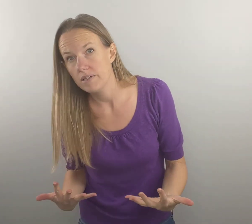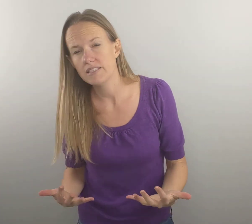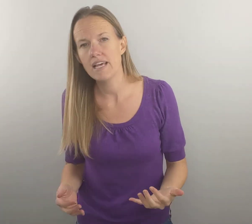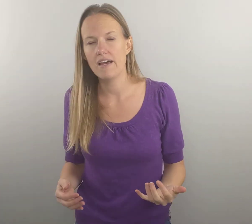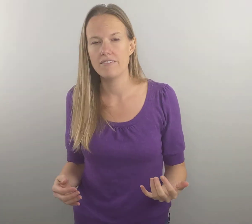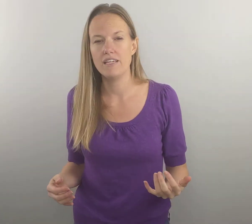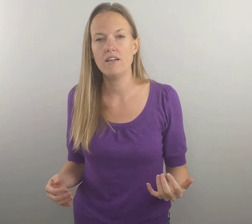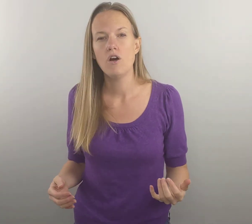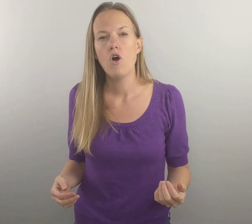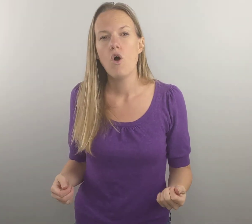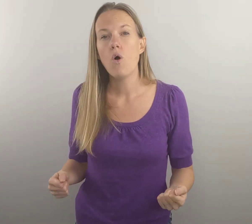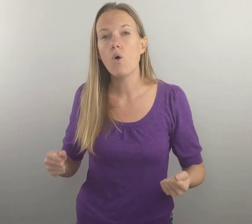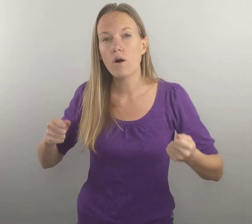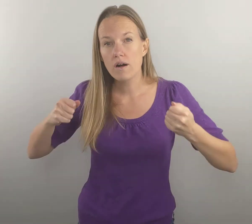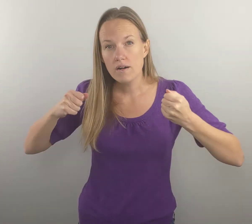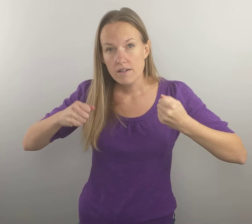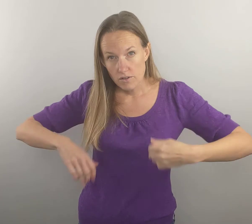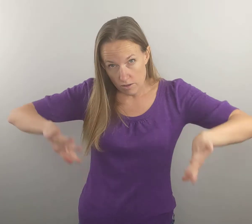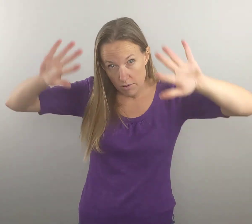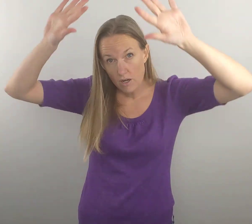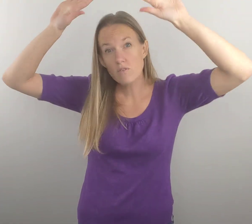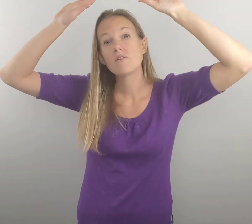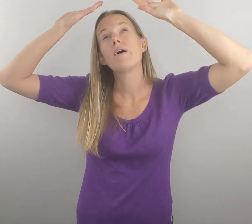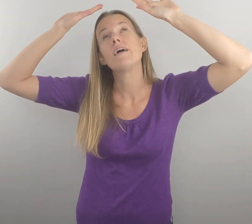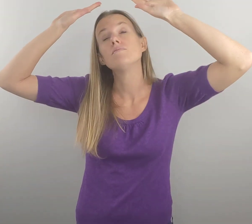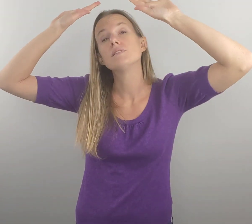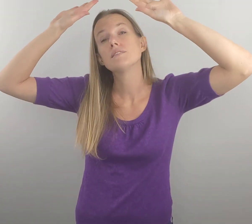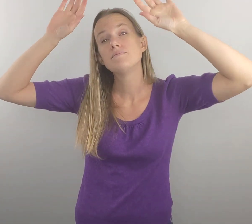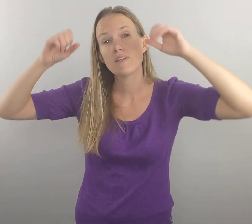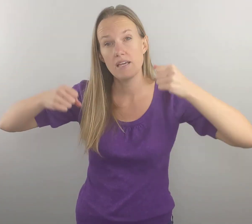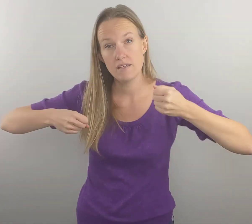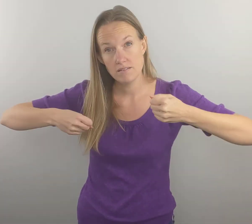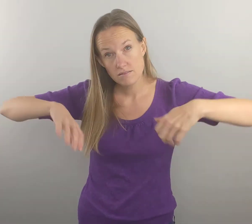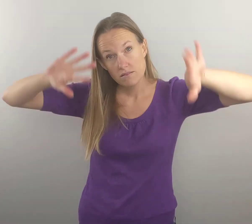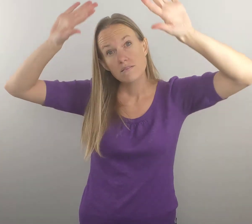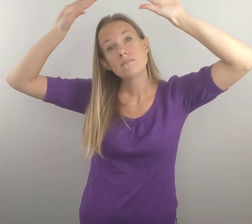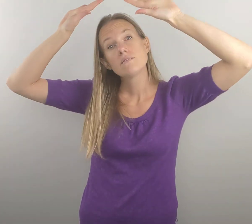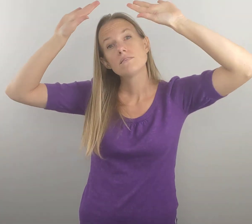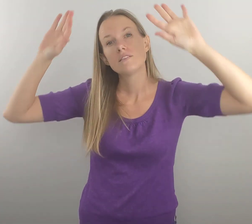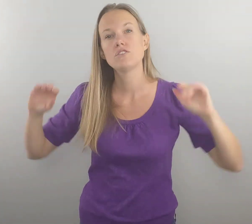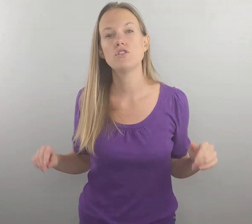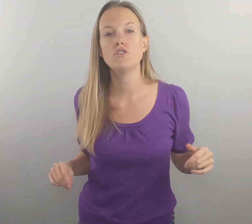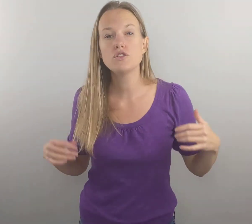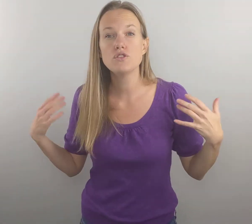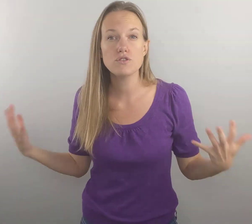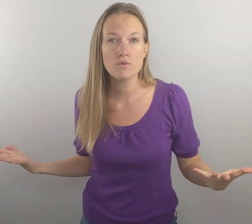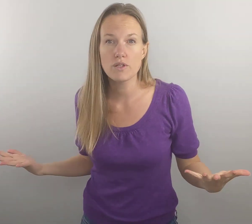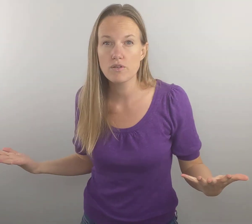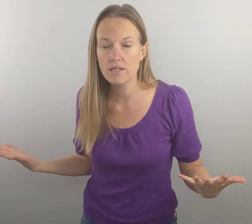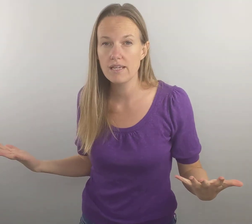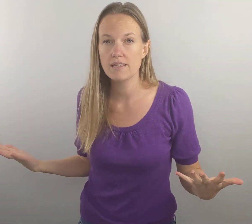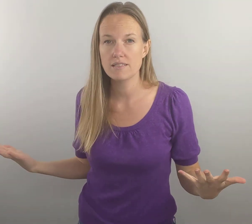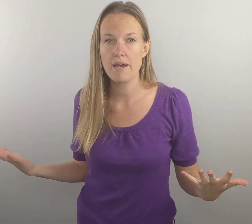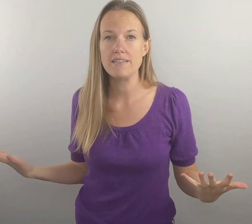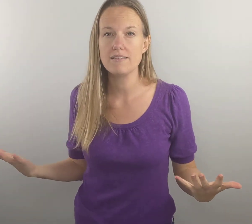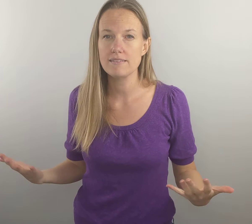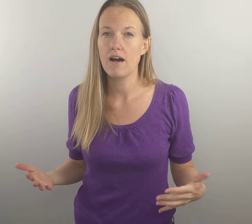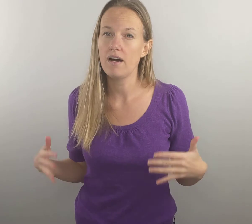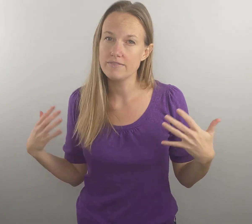is heavy, or you can be overwhelmed. Okay? So you choose what you think is the best.